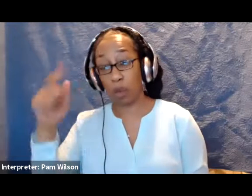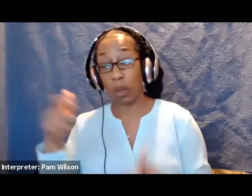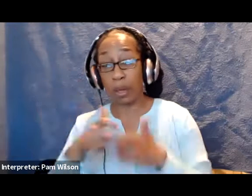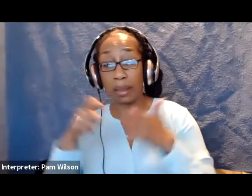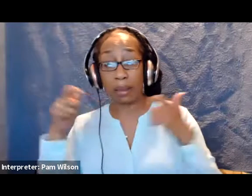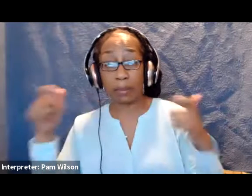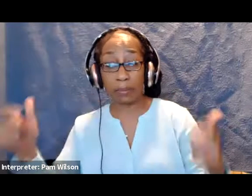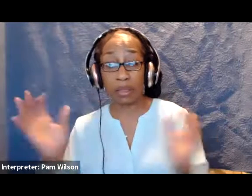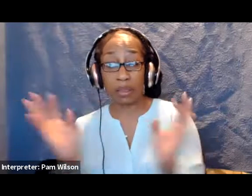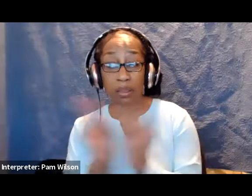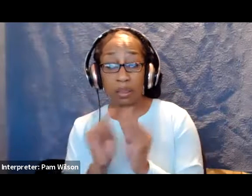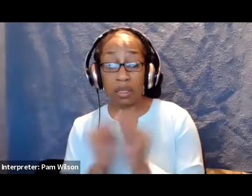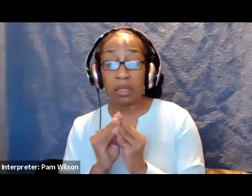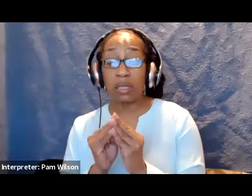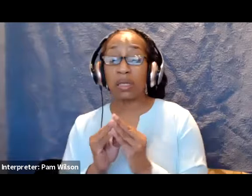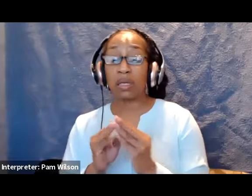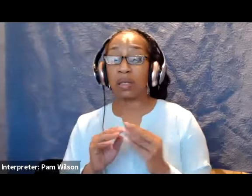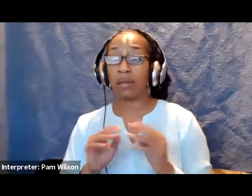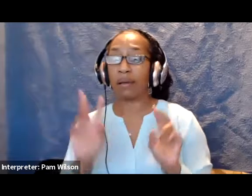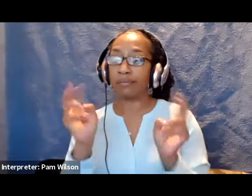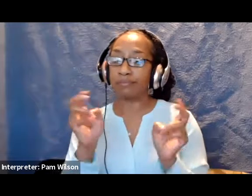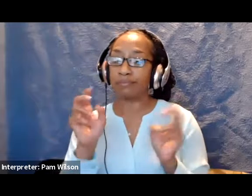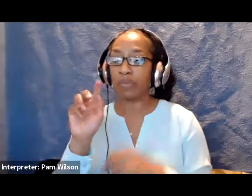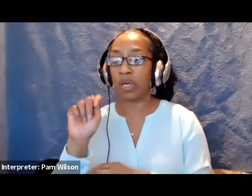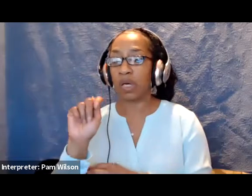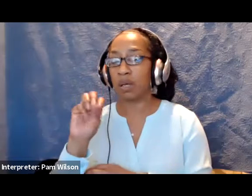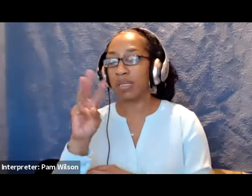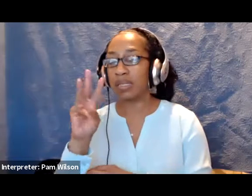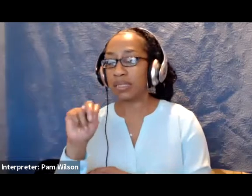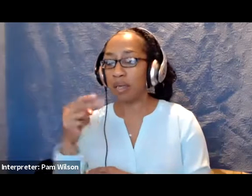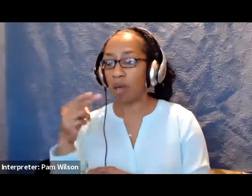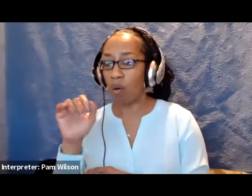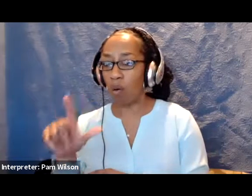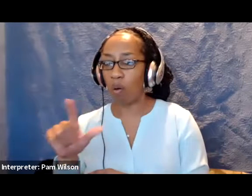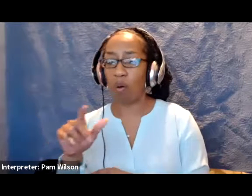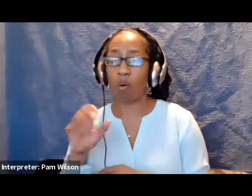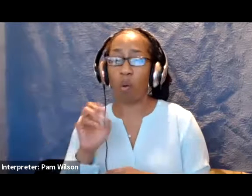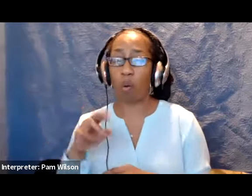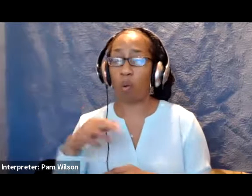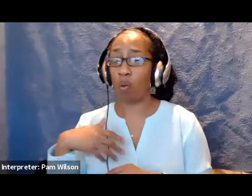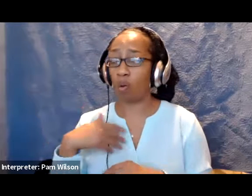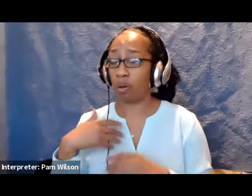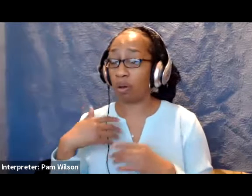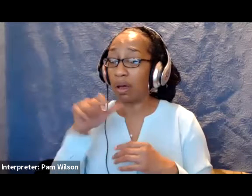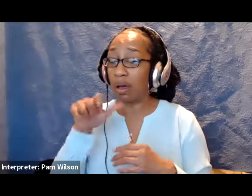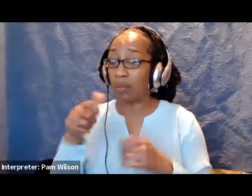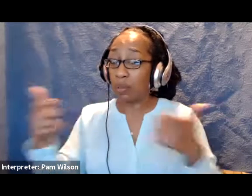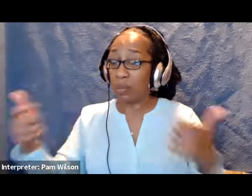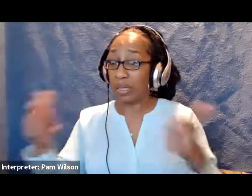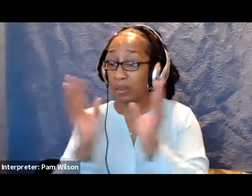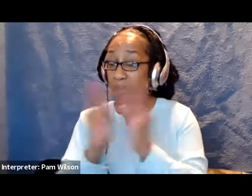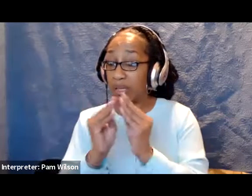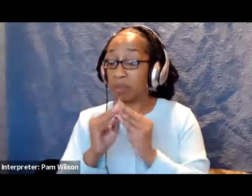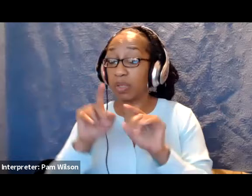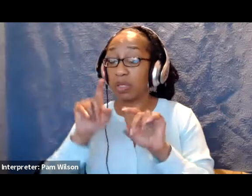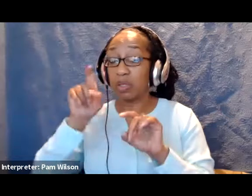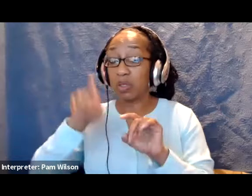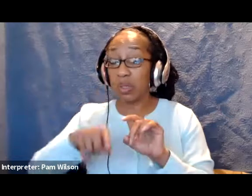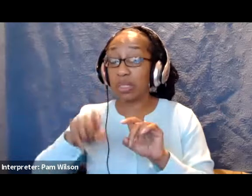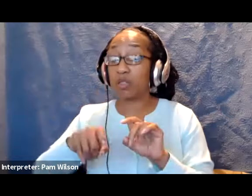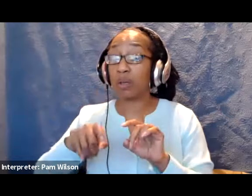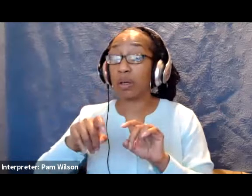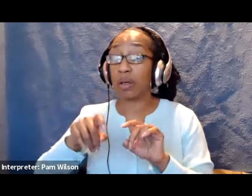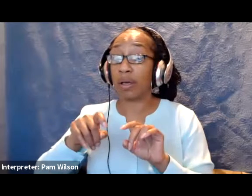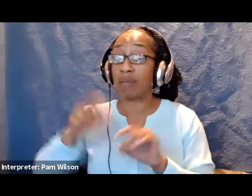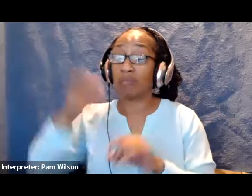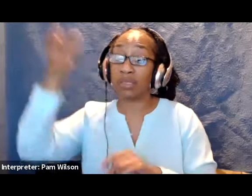halls, educational lectures like this one, but you need to have a pro subscription and a paid add-on.